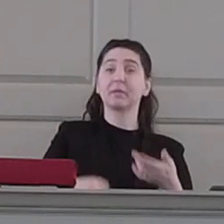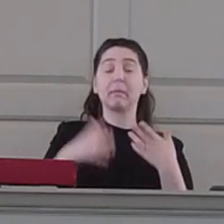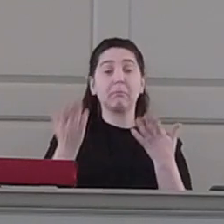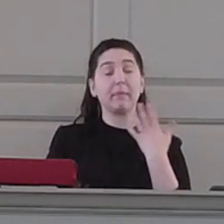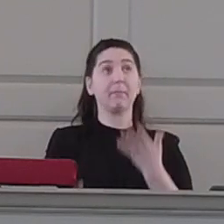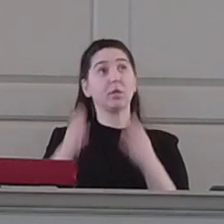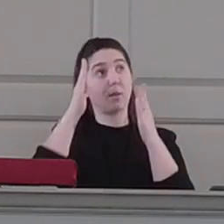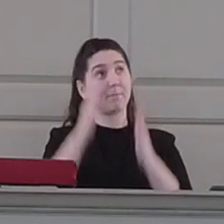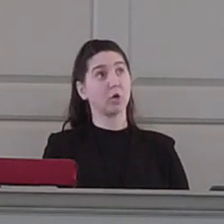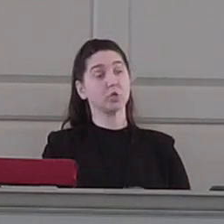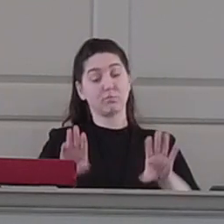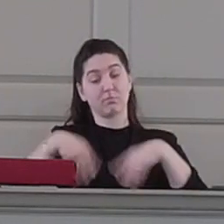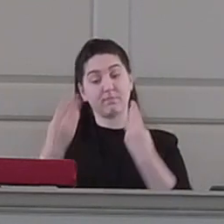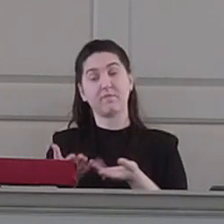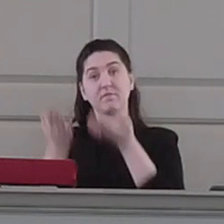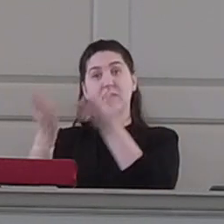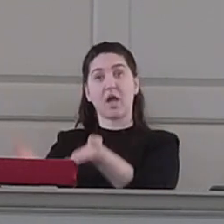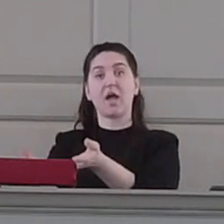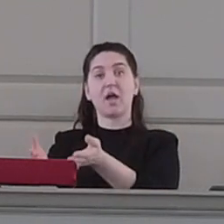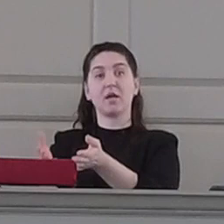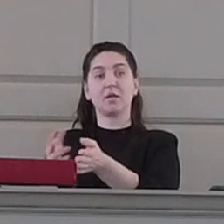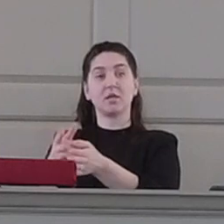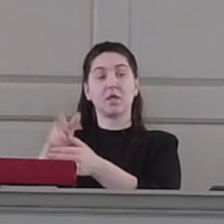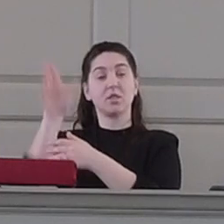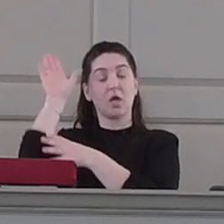the person who supplied the donkey for the